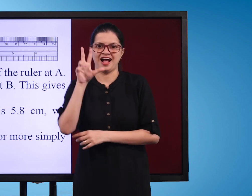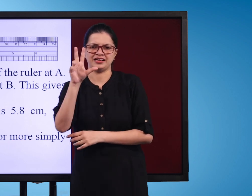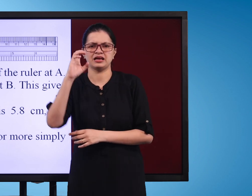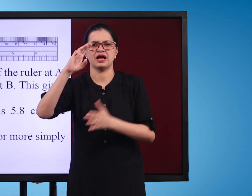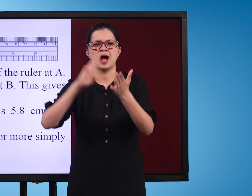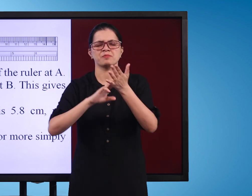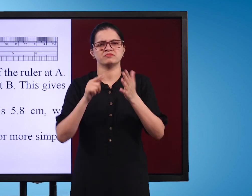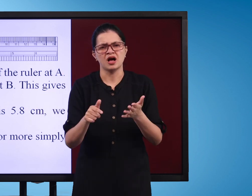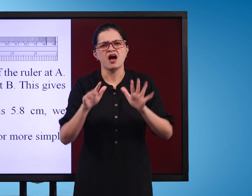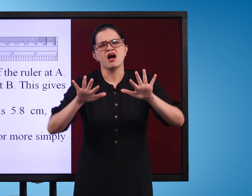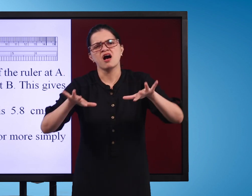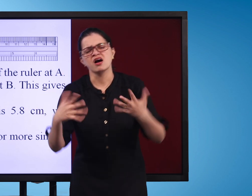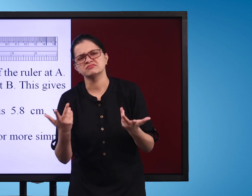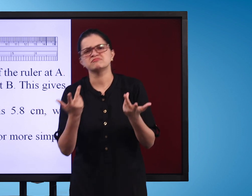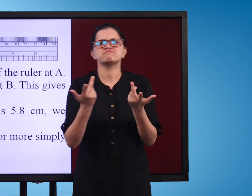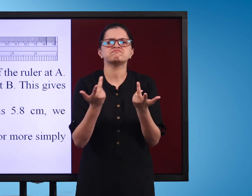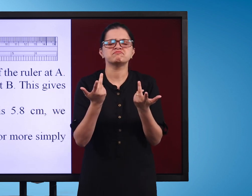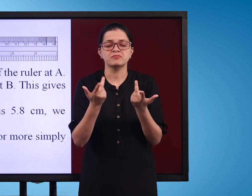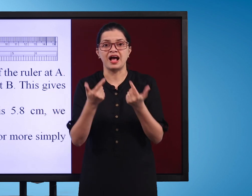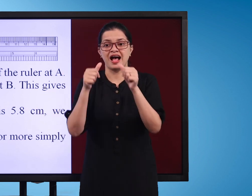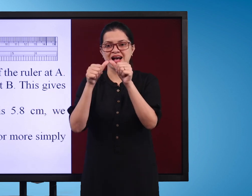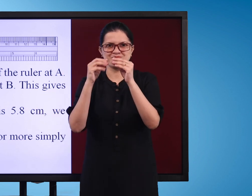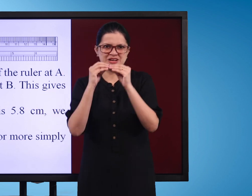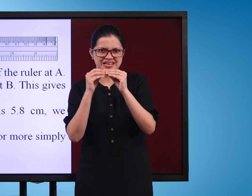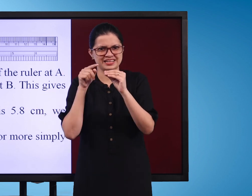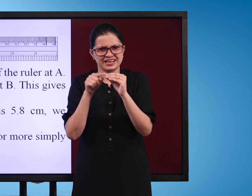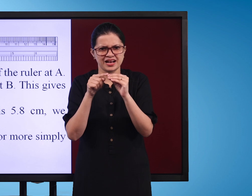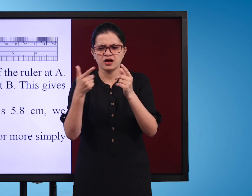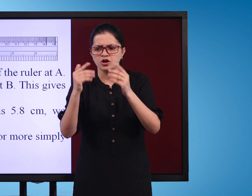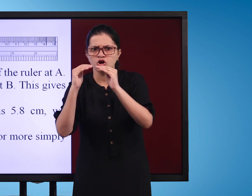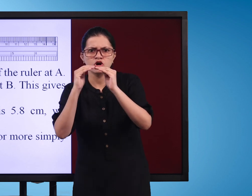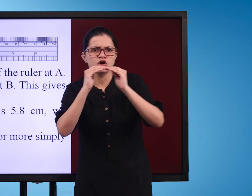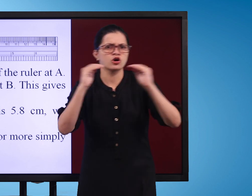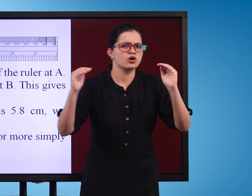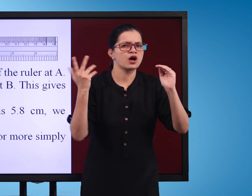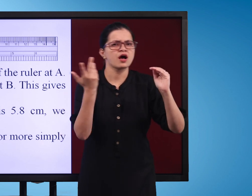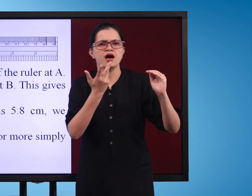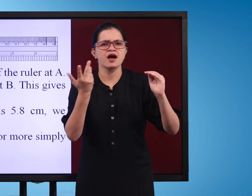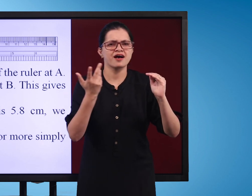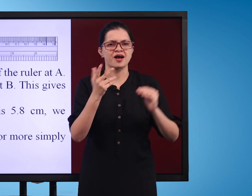Or more simply as AB is equal to 5.8 centimeters.